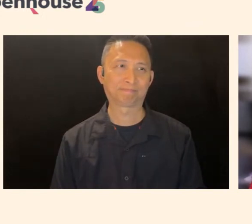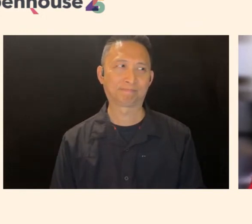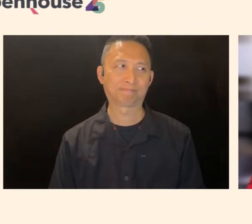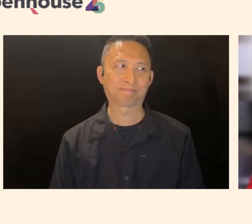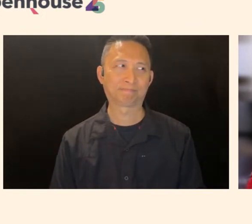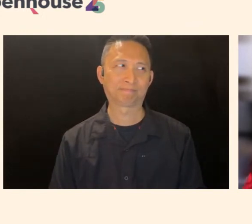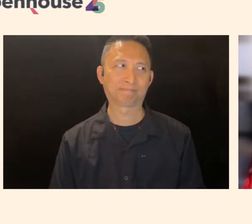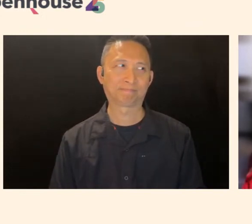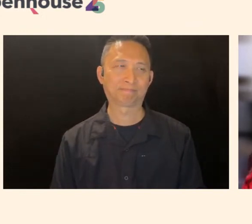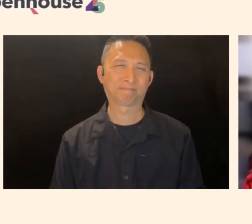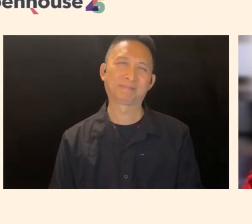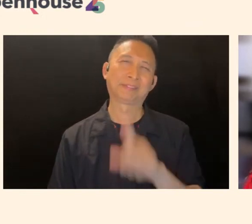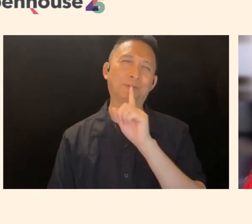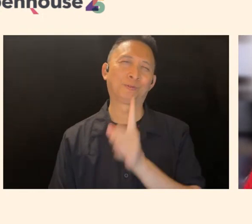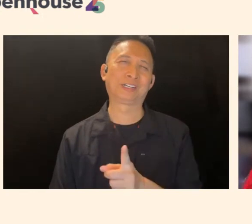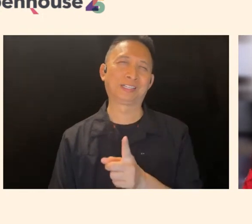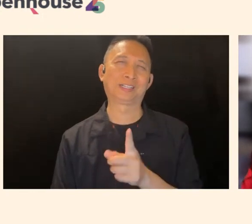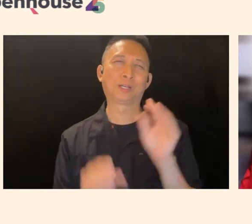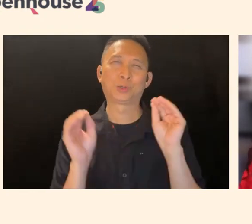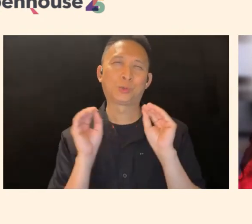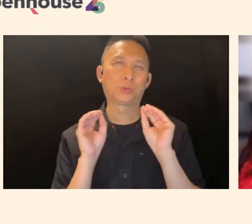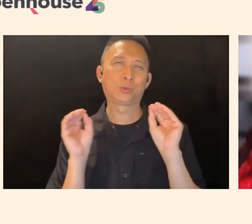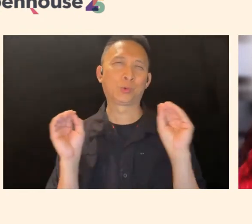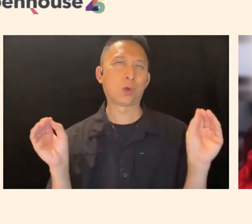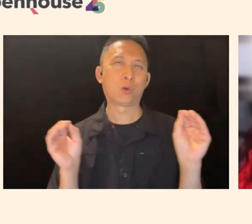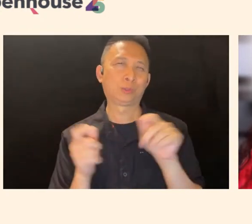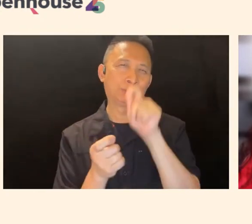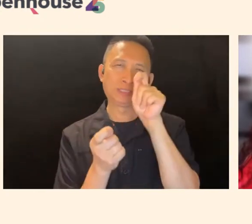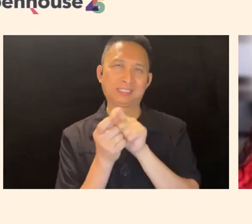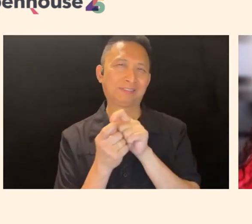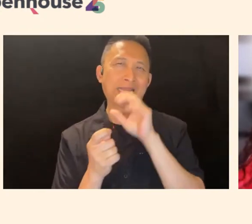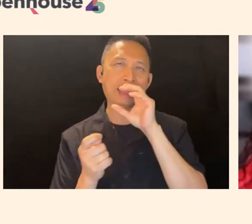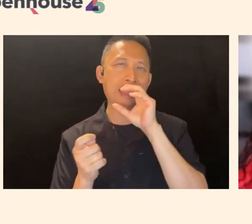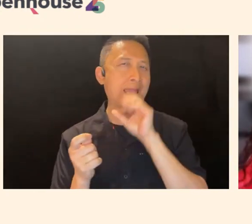There really isn't an age requirement. Um,